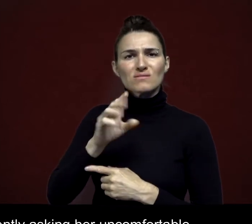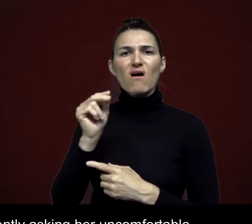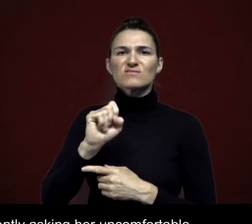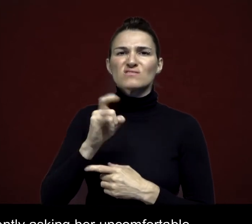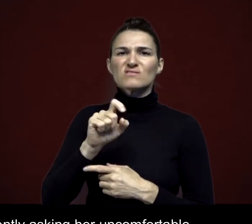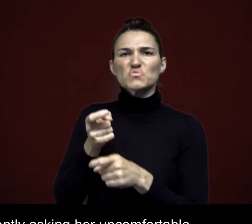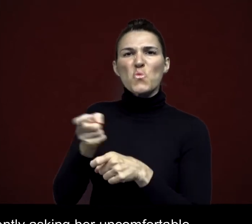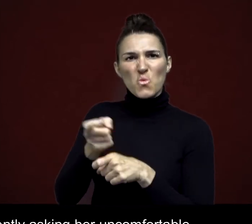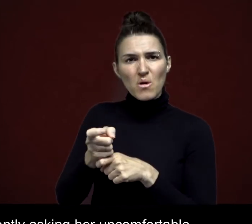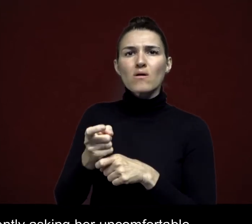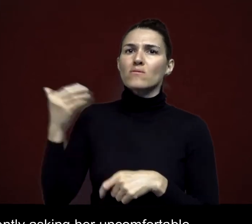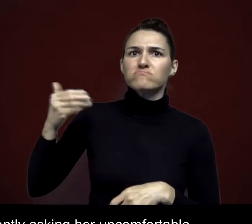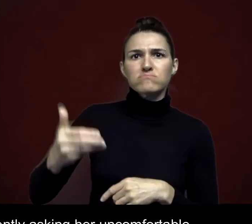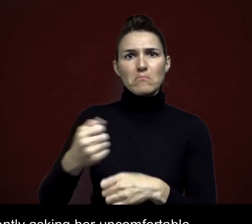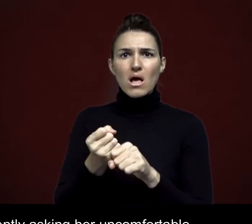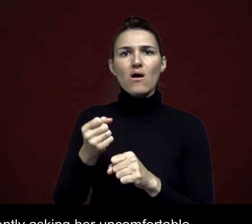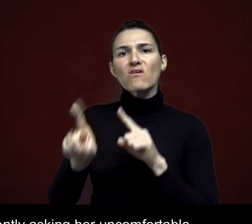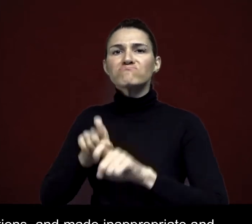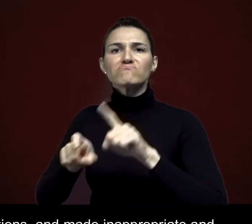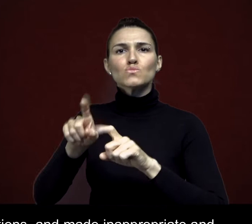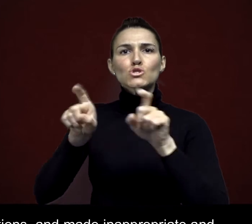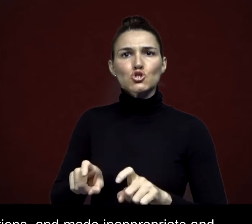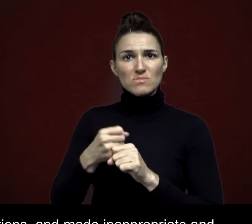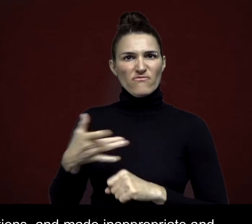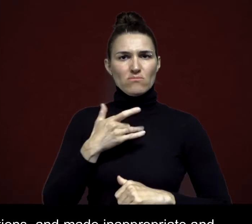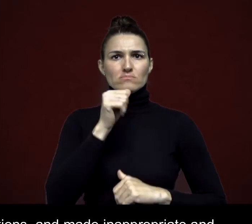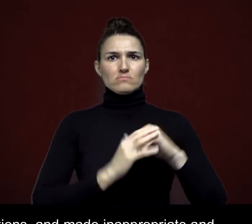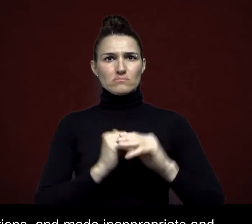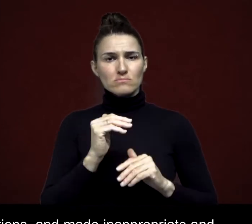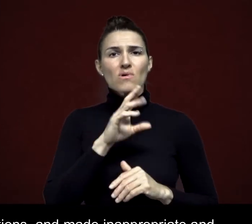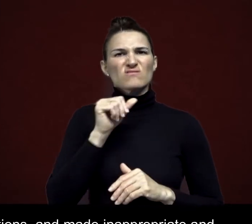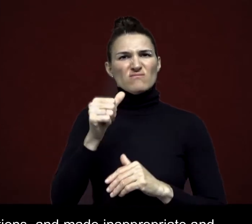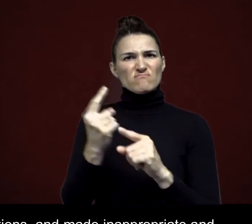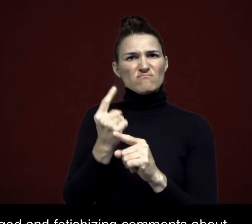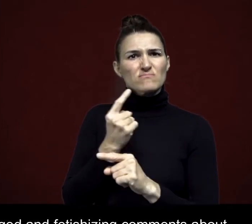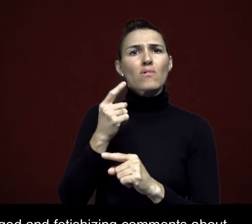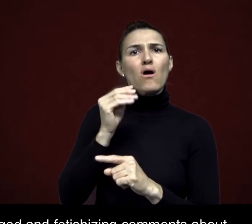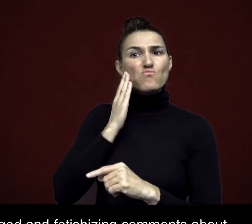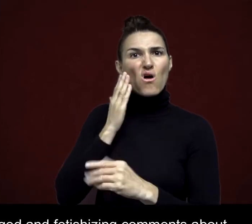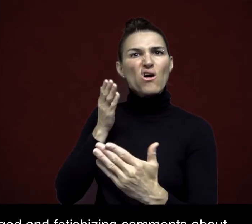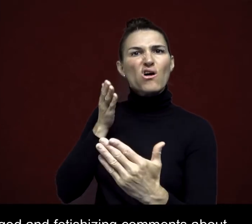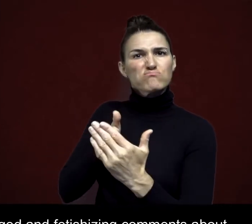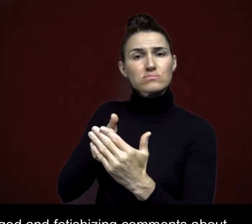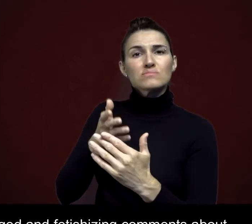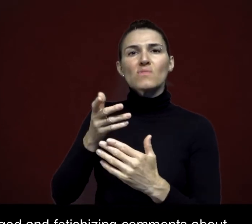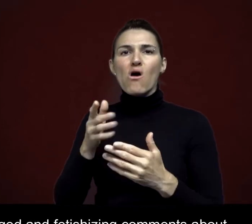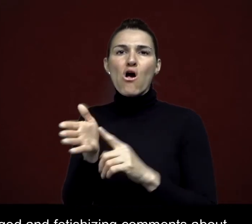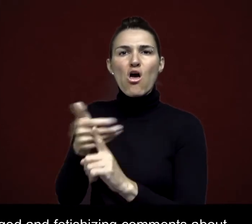jokes, frequently asking her uncomfortable sexual questions, and made inappropriate and racially charged and fetishizing comments about